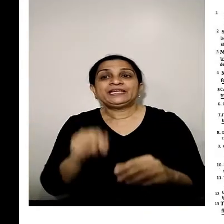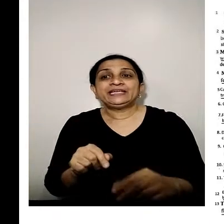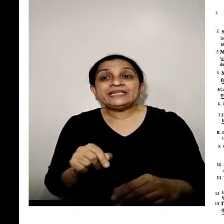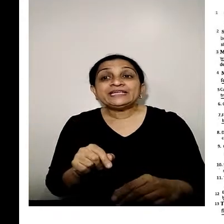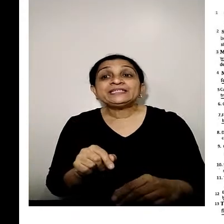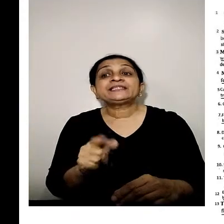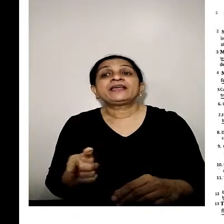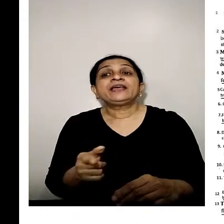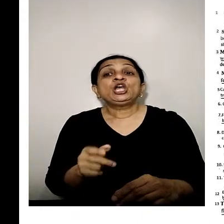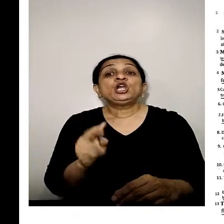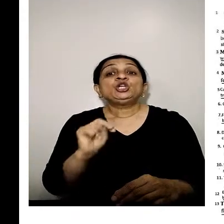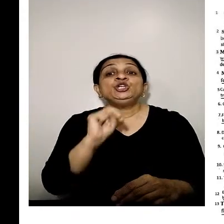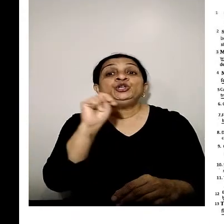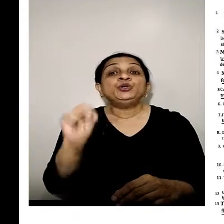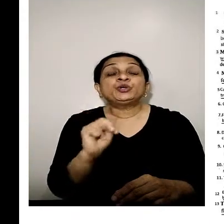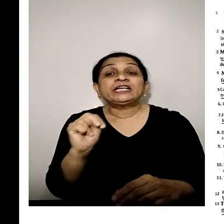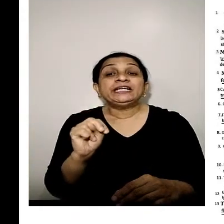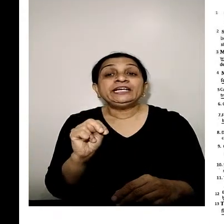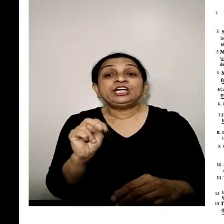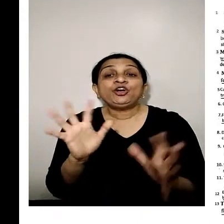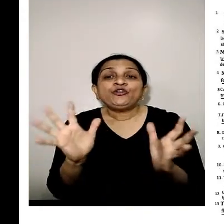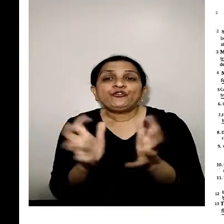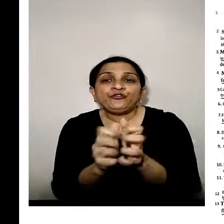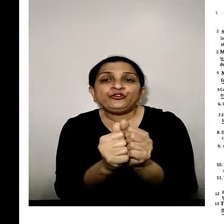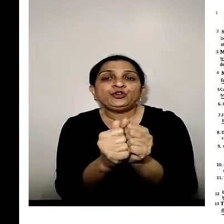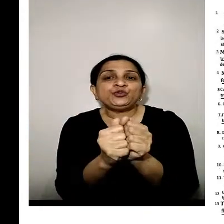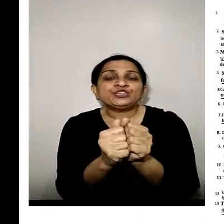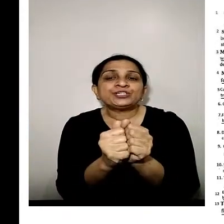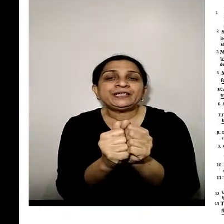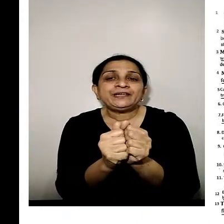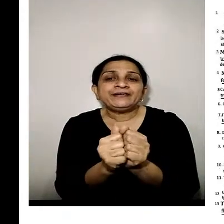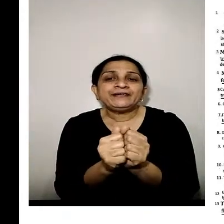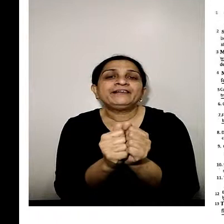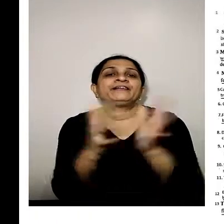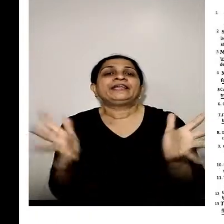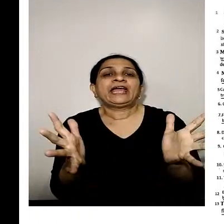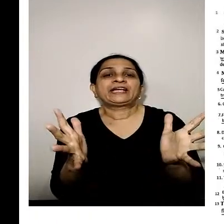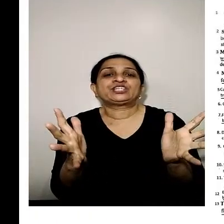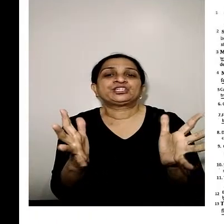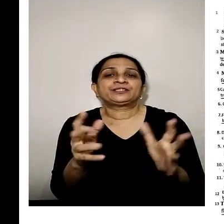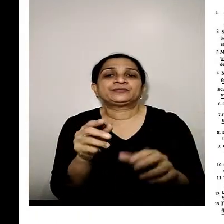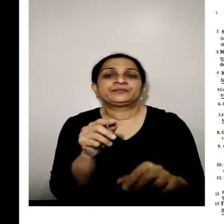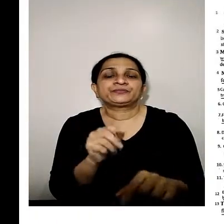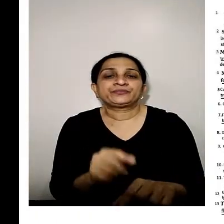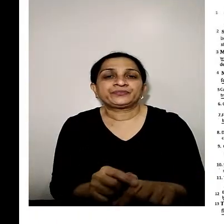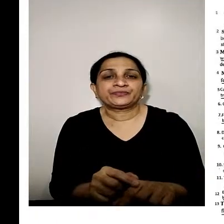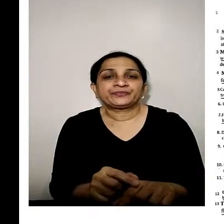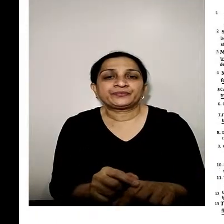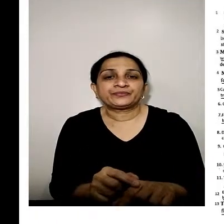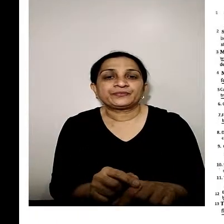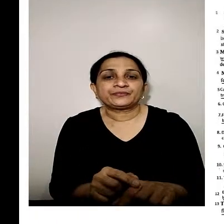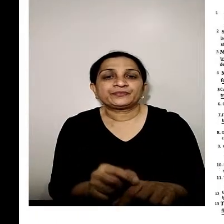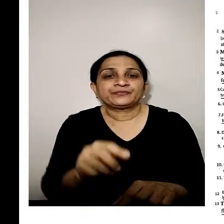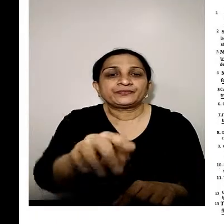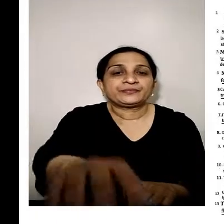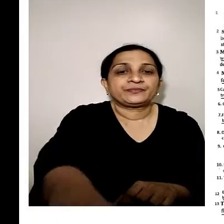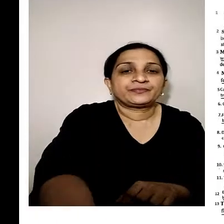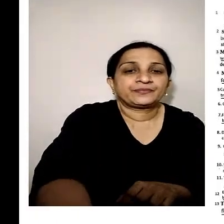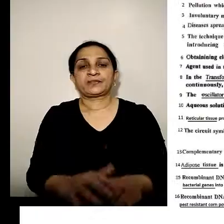bomb is nuclear fusion reaction.